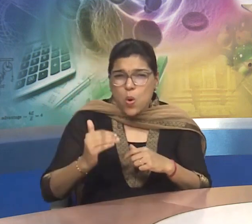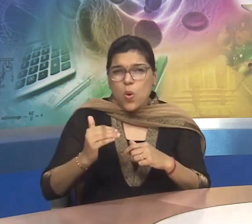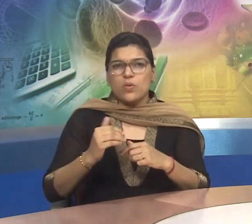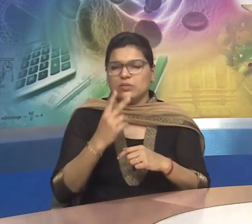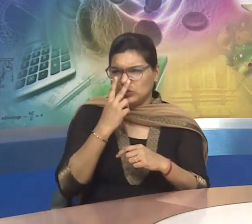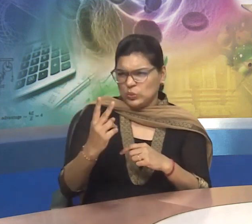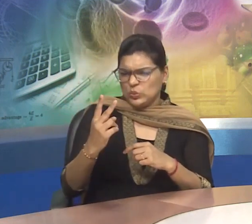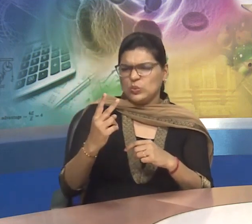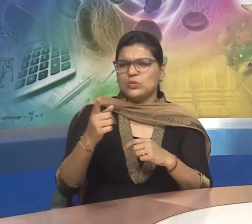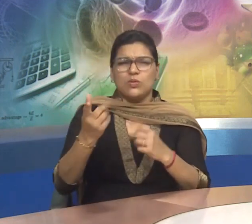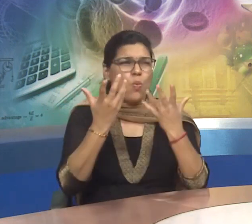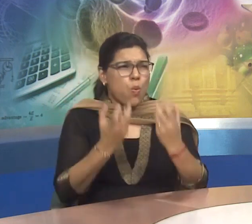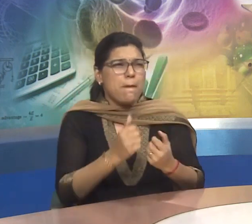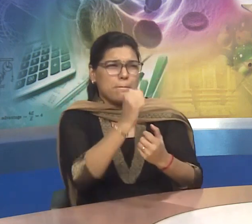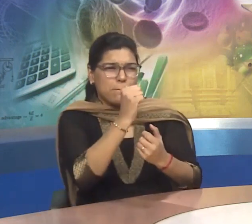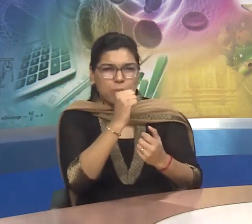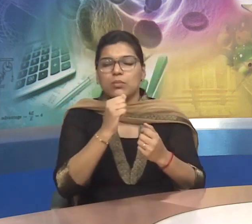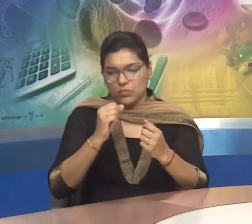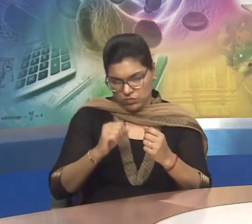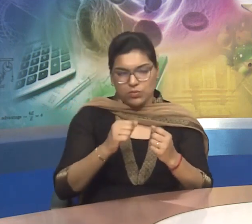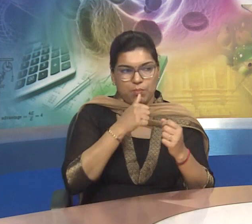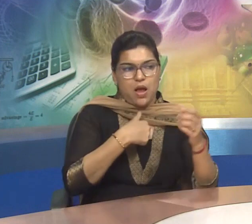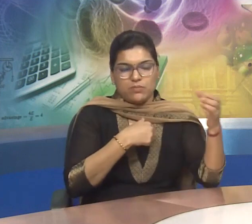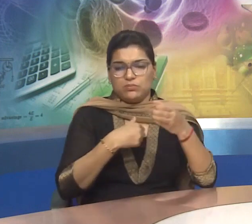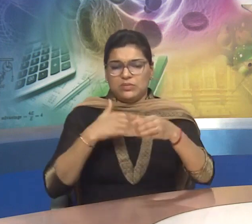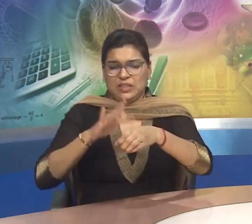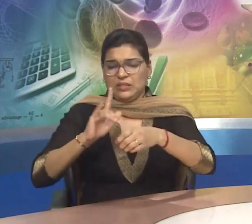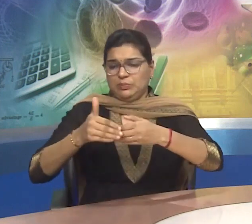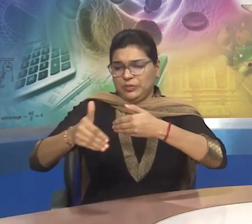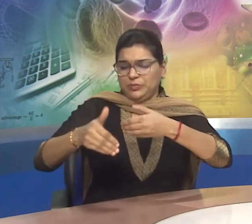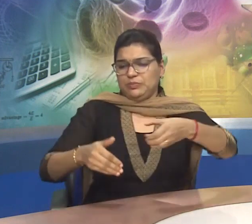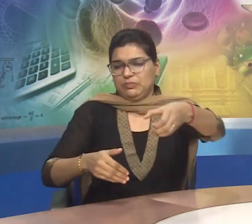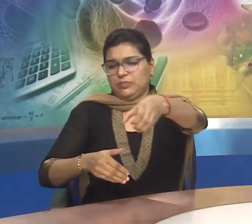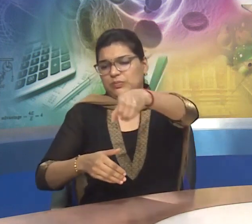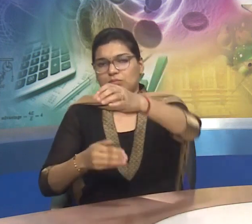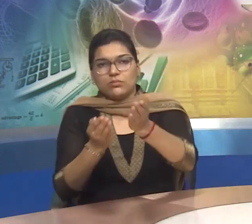Long time ago, when there was caste system, then